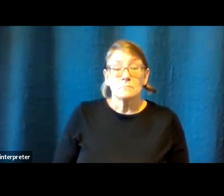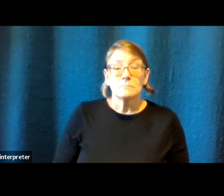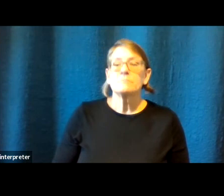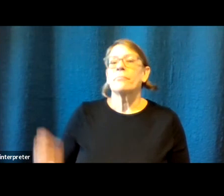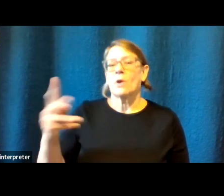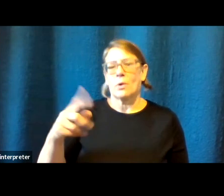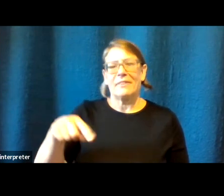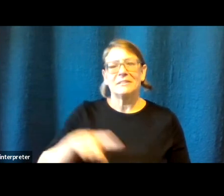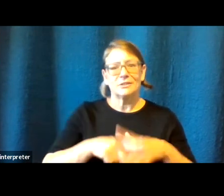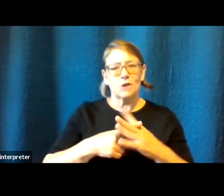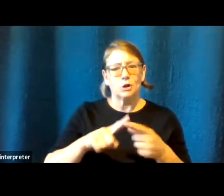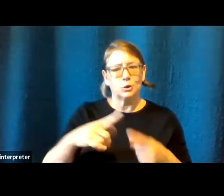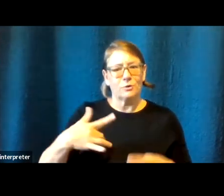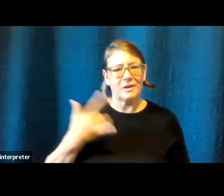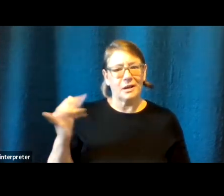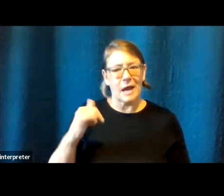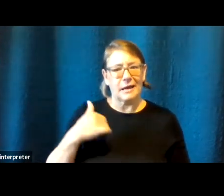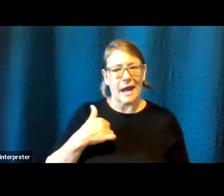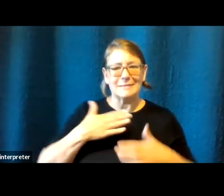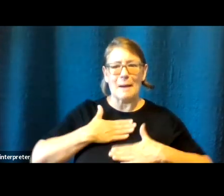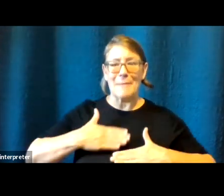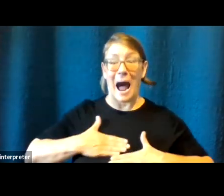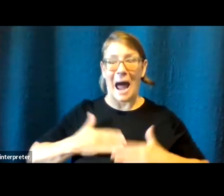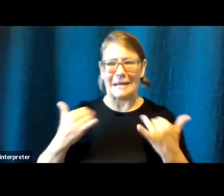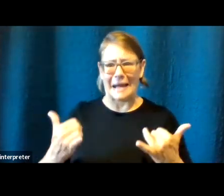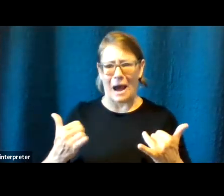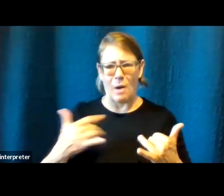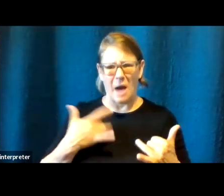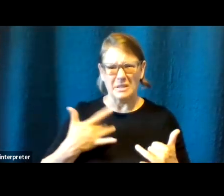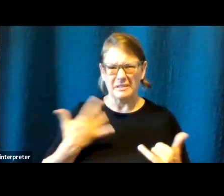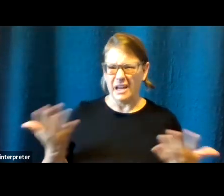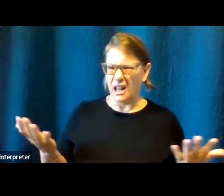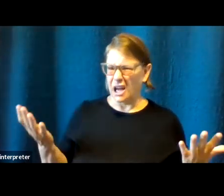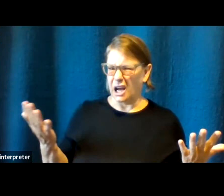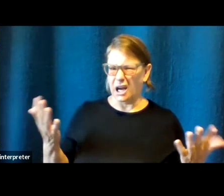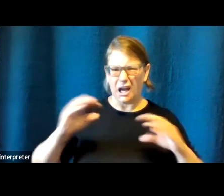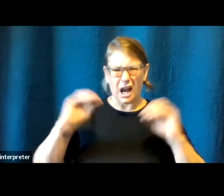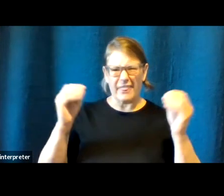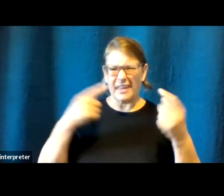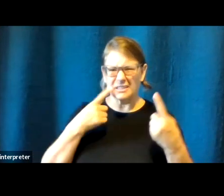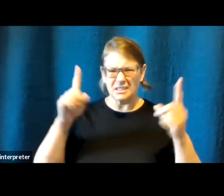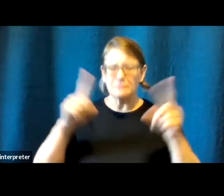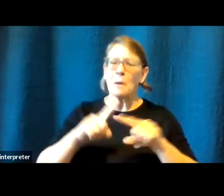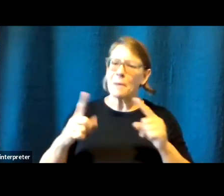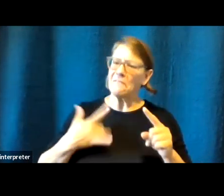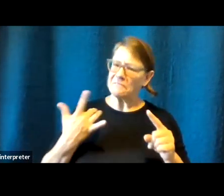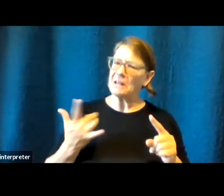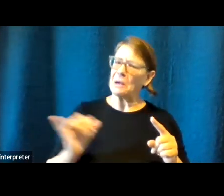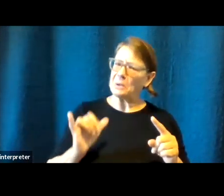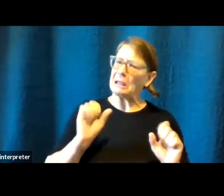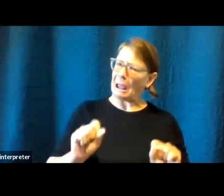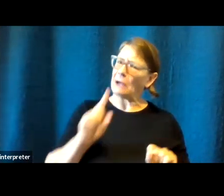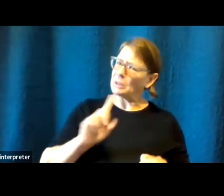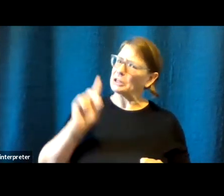Okay, this is starting to feel like it's got a body to it now. I was really feeling like we were in a fog, but this is starting to feel like we could really do